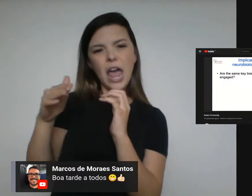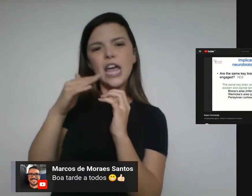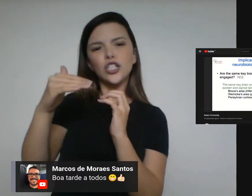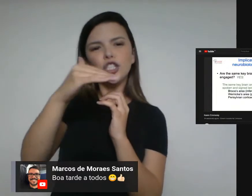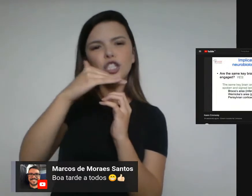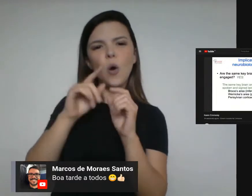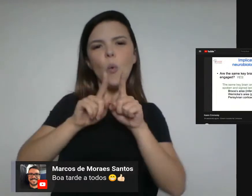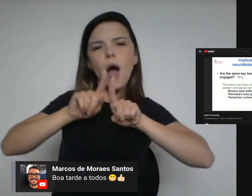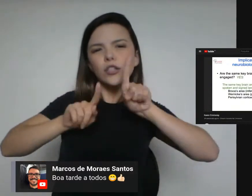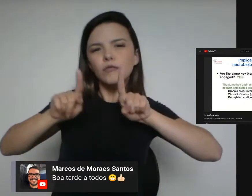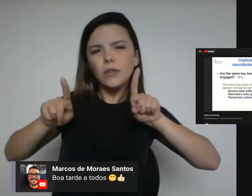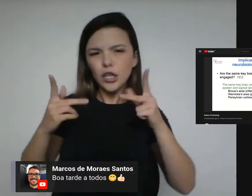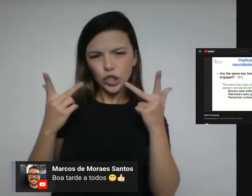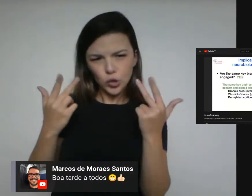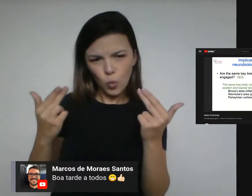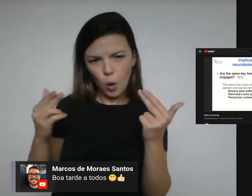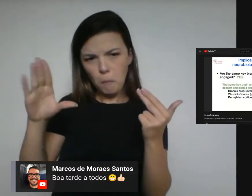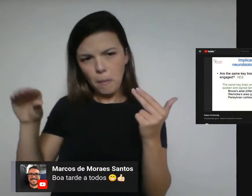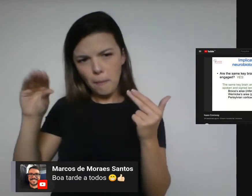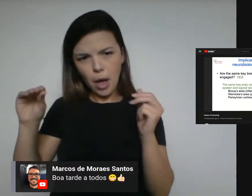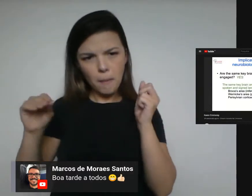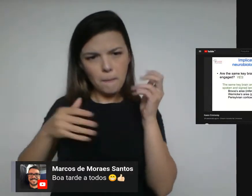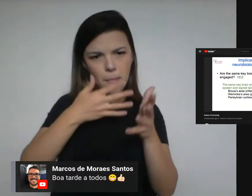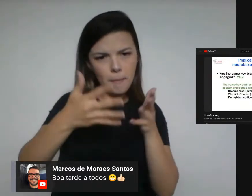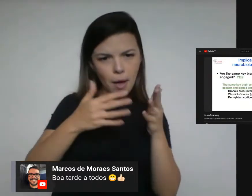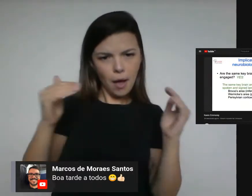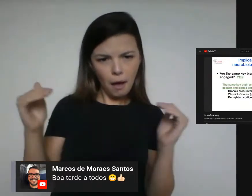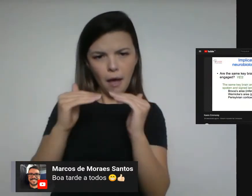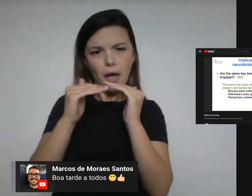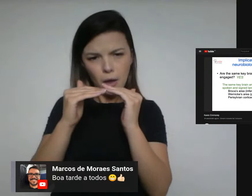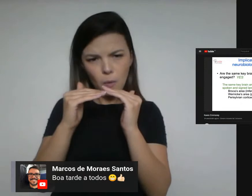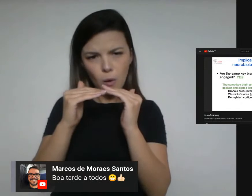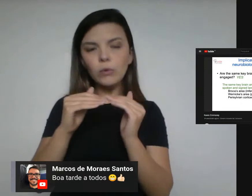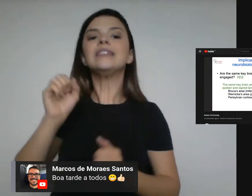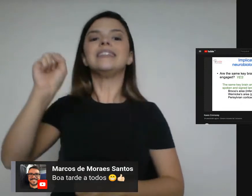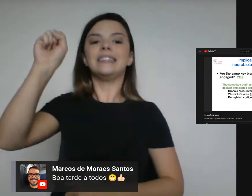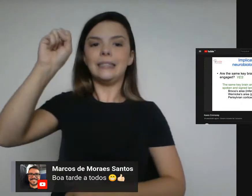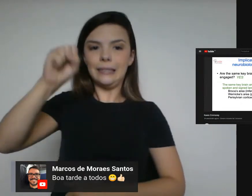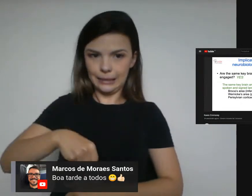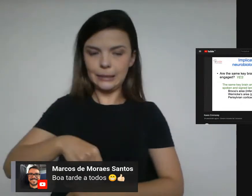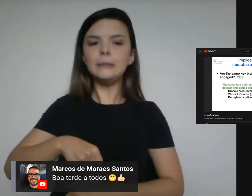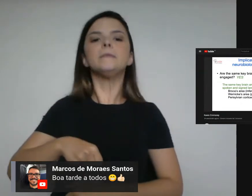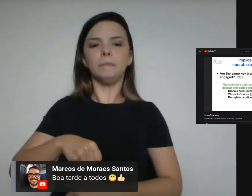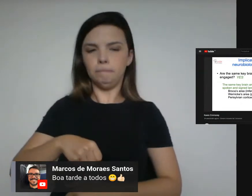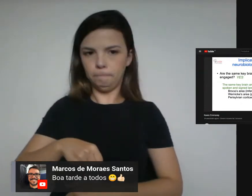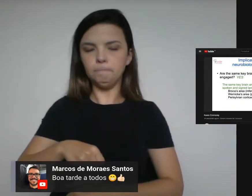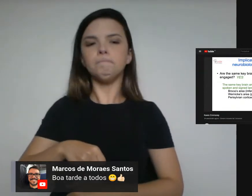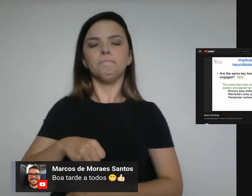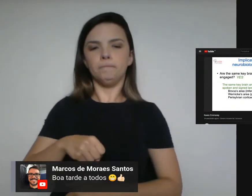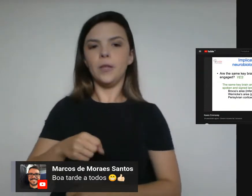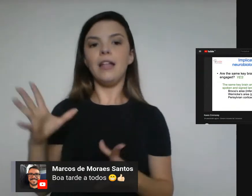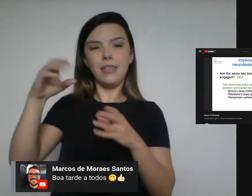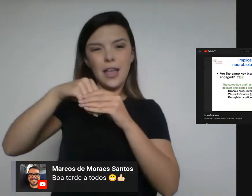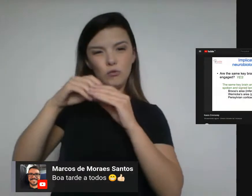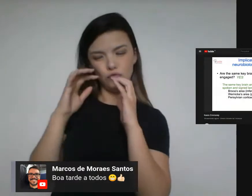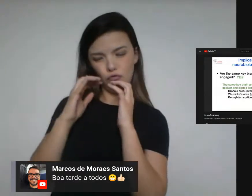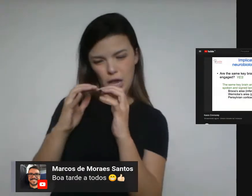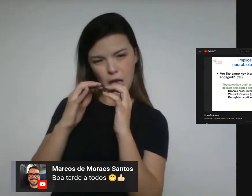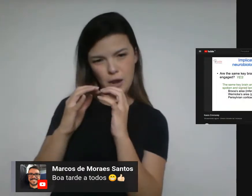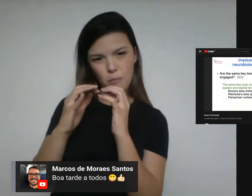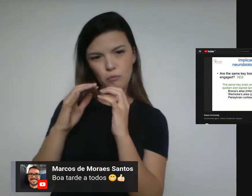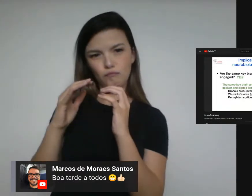languages? Here the answer is definitely yes. We see both Broca's area and Wernicke's area, basically